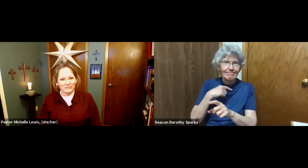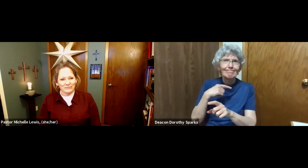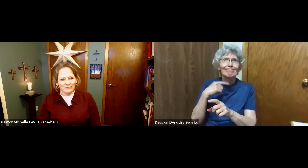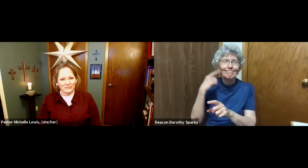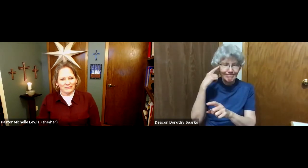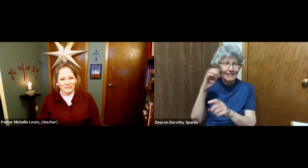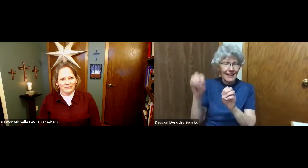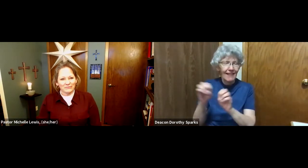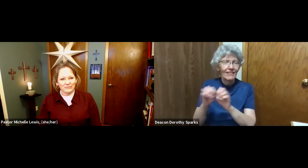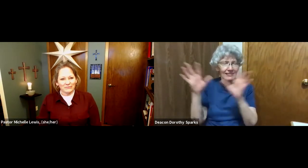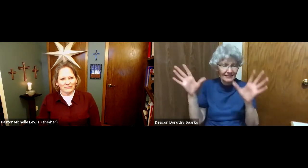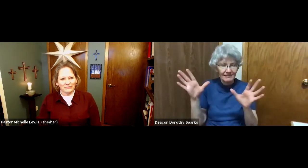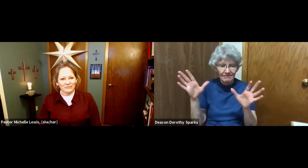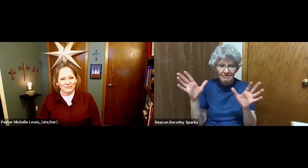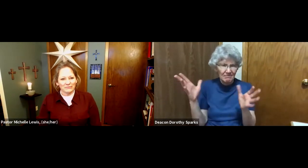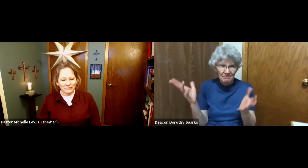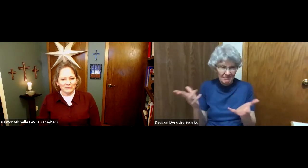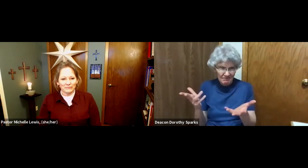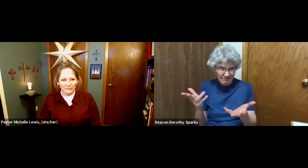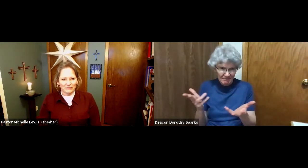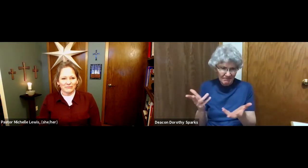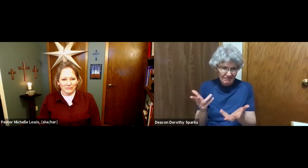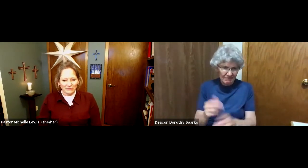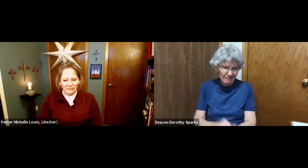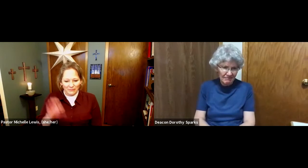So that big star is to remind us about Epiphany.